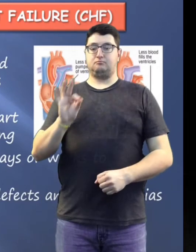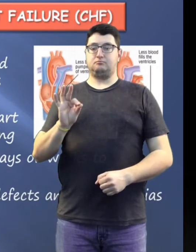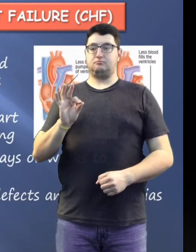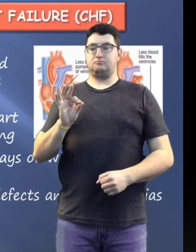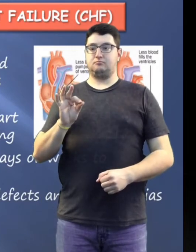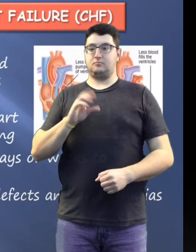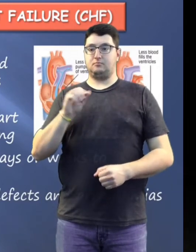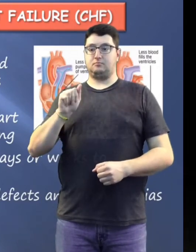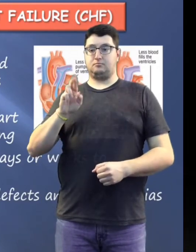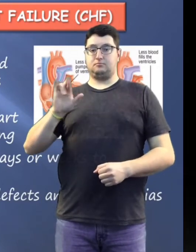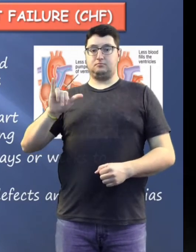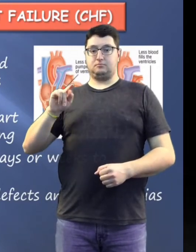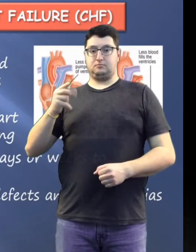failure.